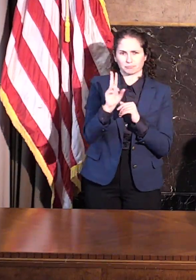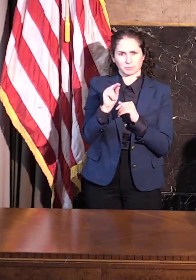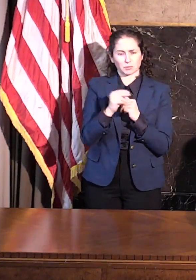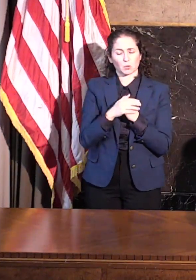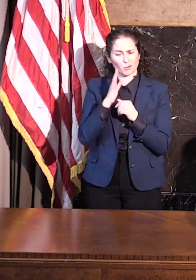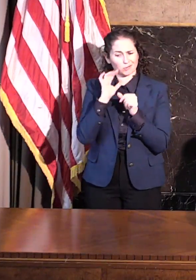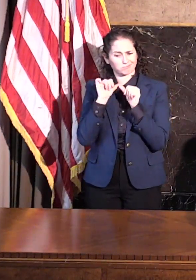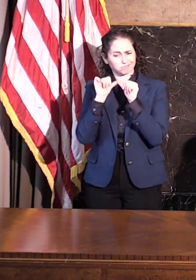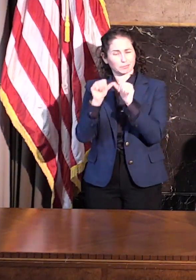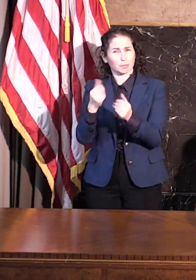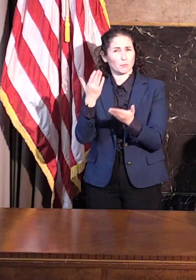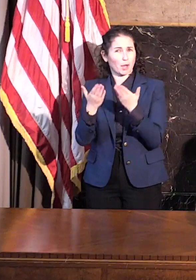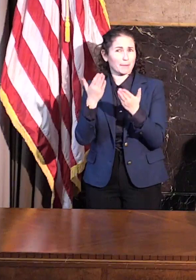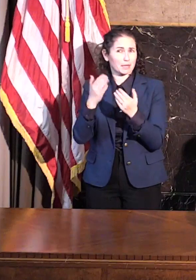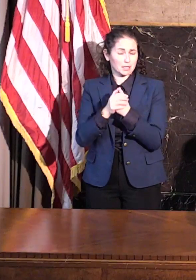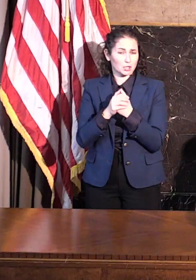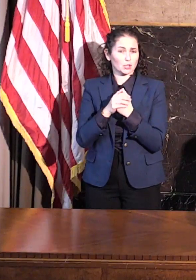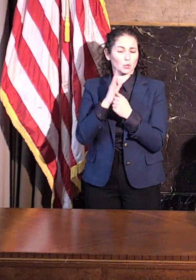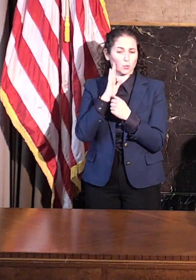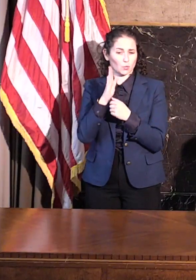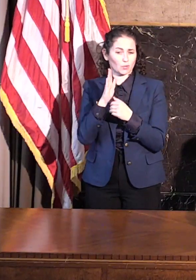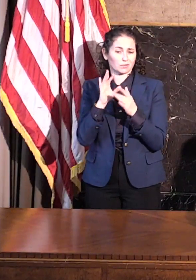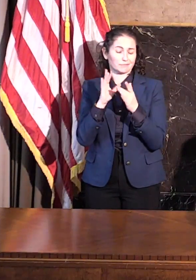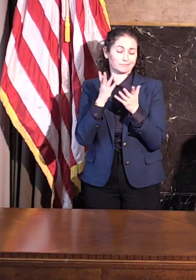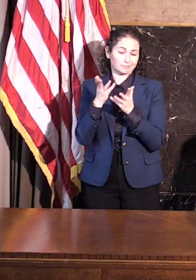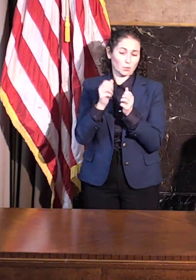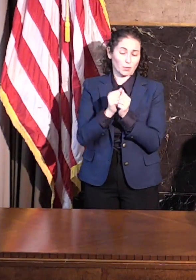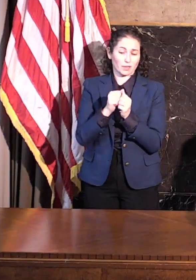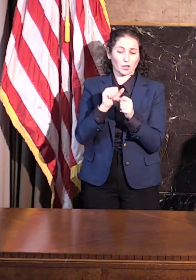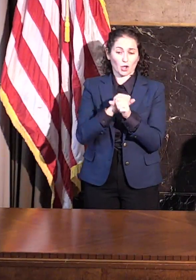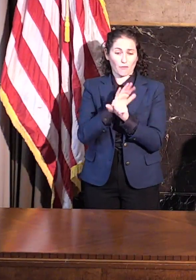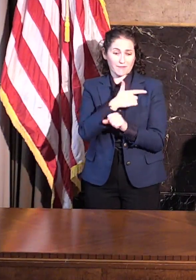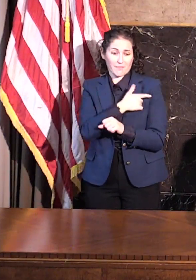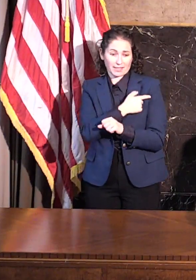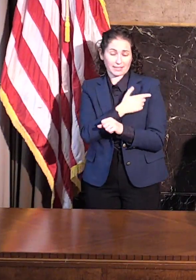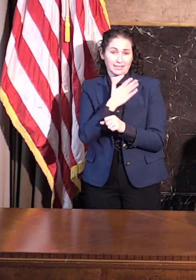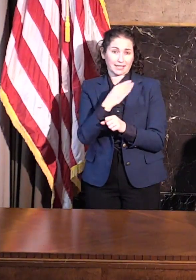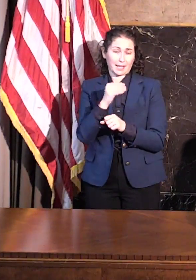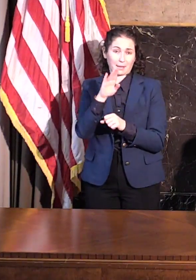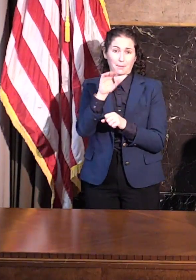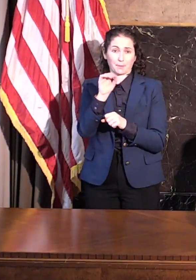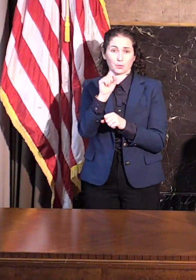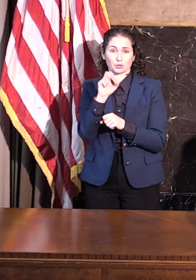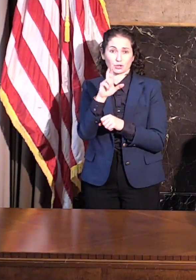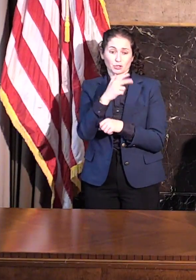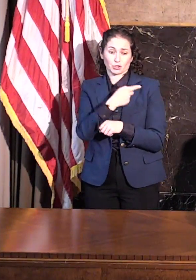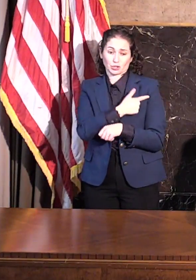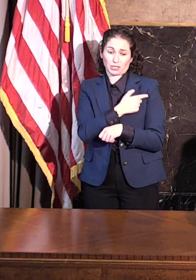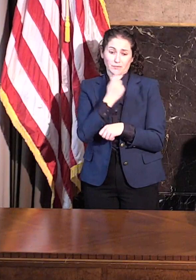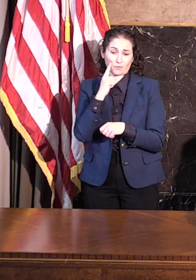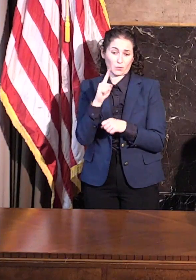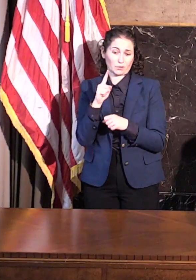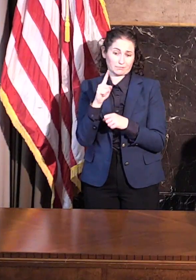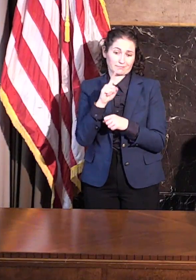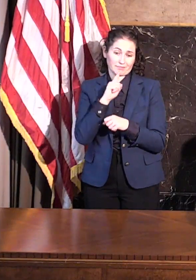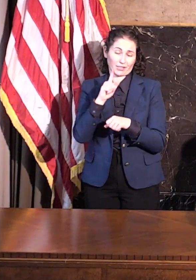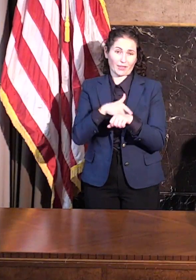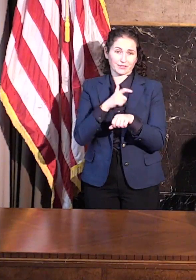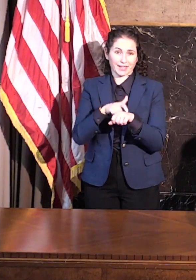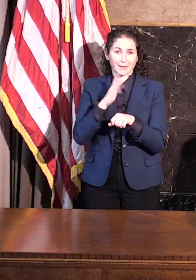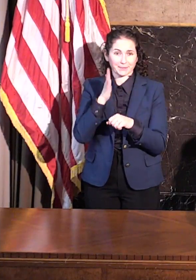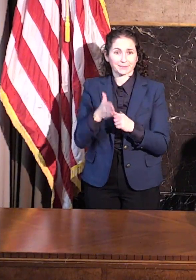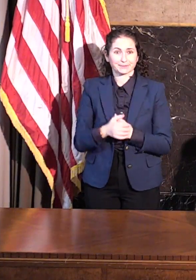And look, I don't think we're ever going to get to 100% on vaccinations, but